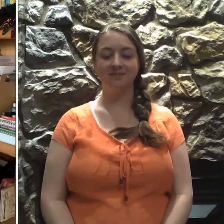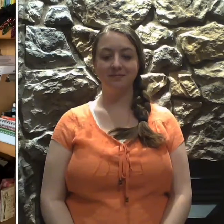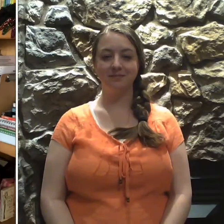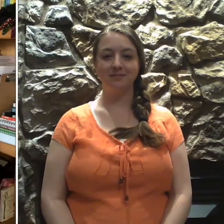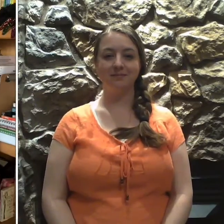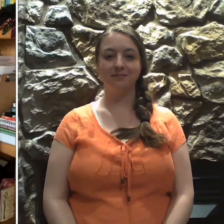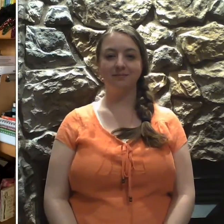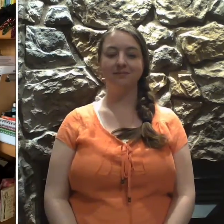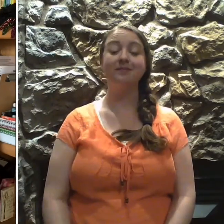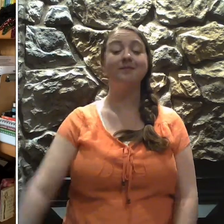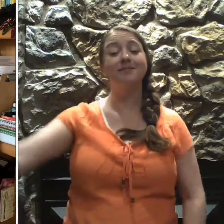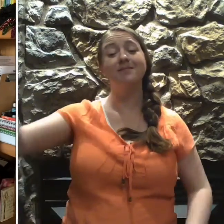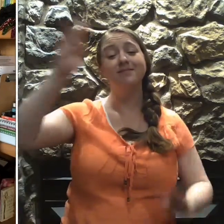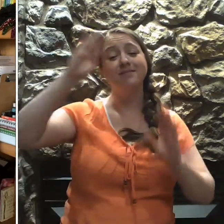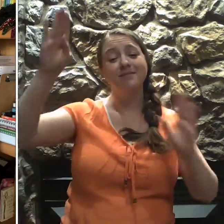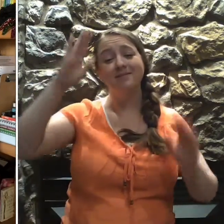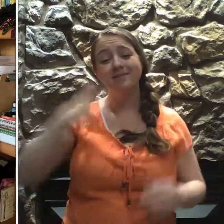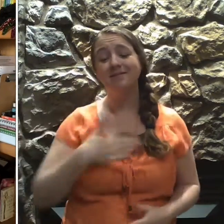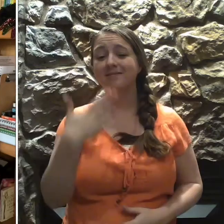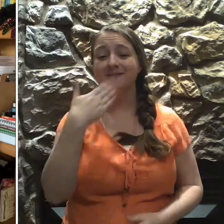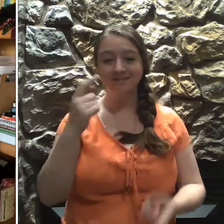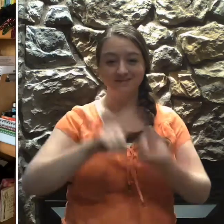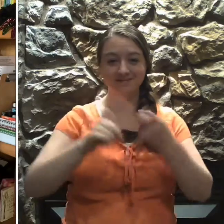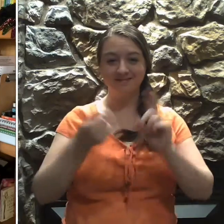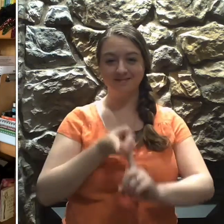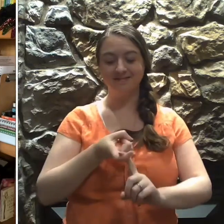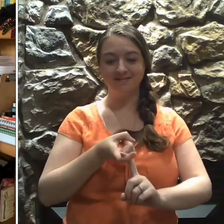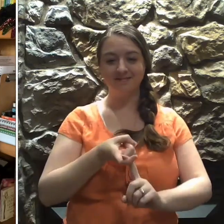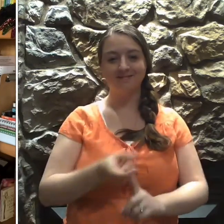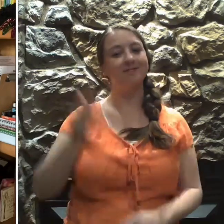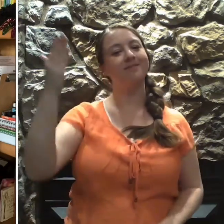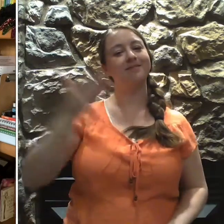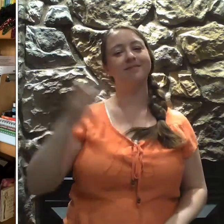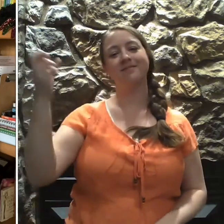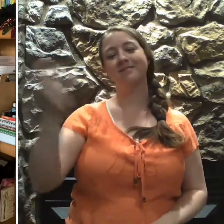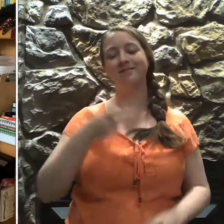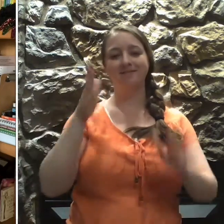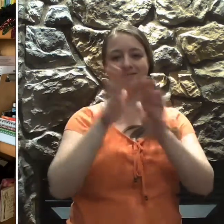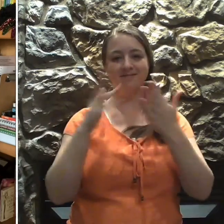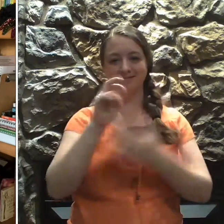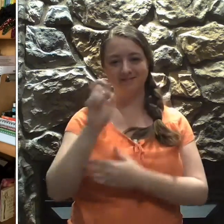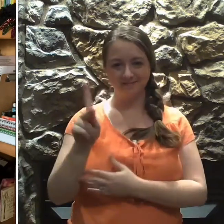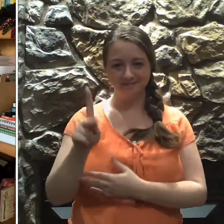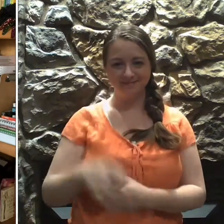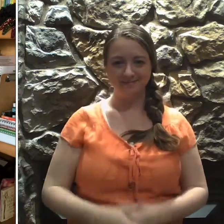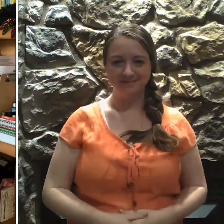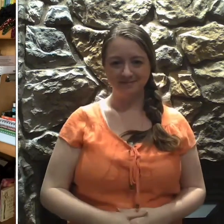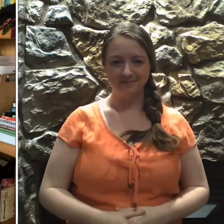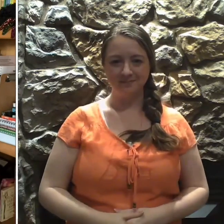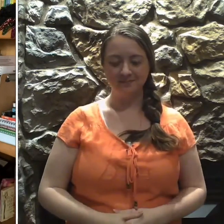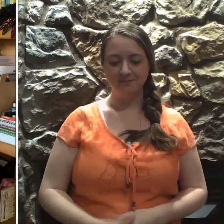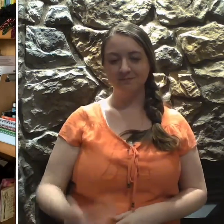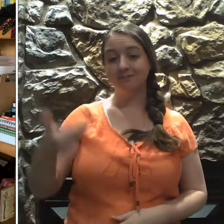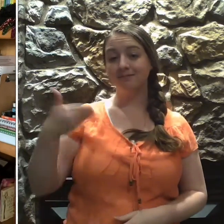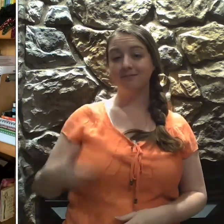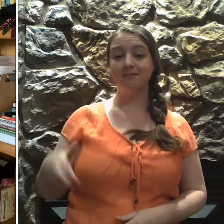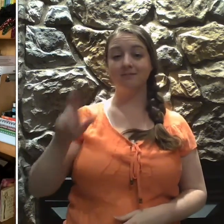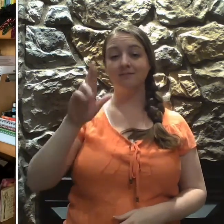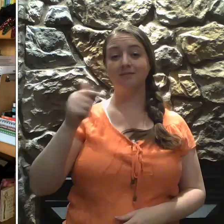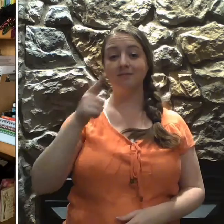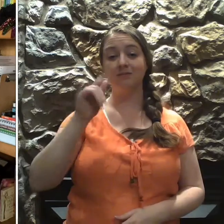Hello, my sweet friends. Welcome back to the Book Nook. I'm Raggedy Auntie,